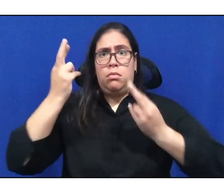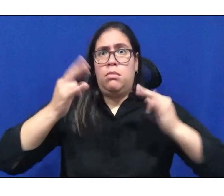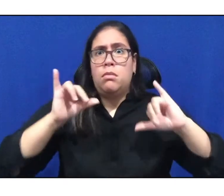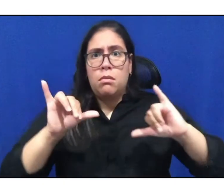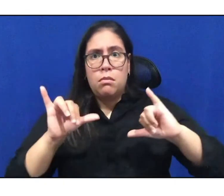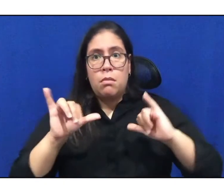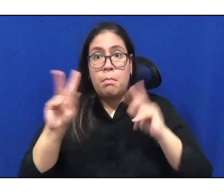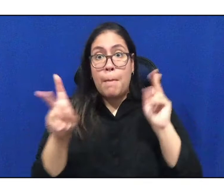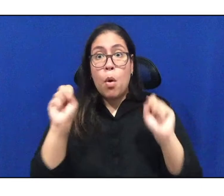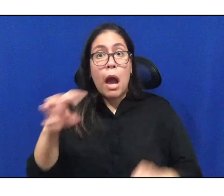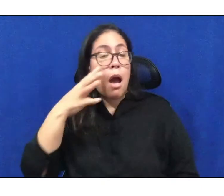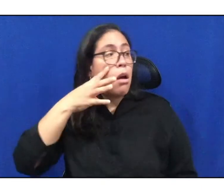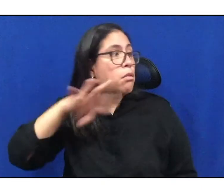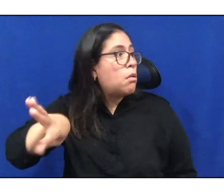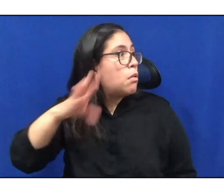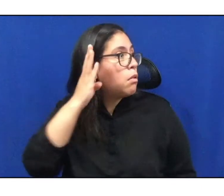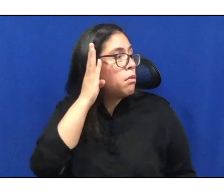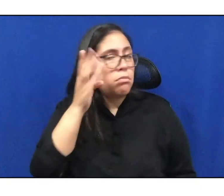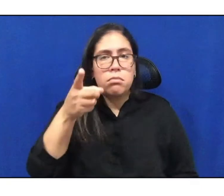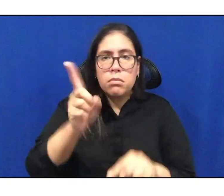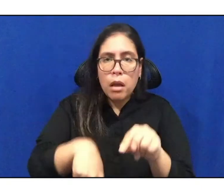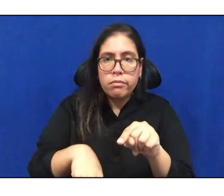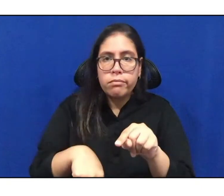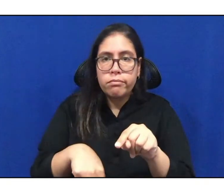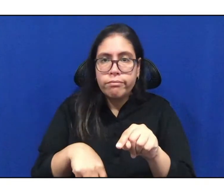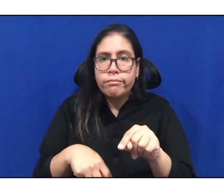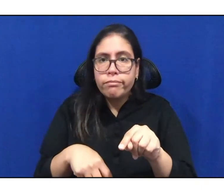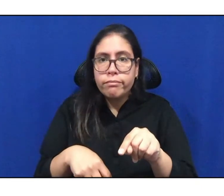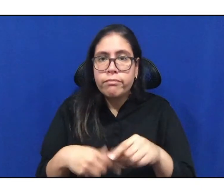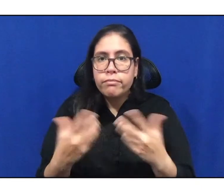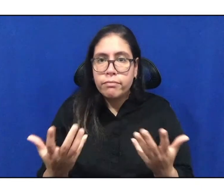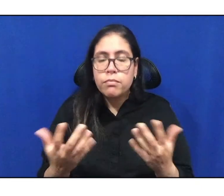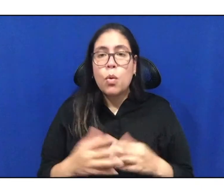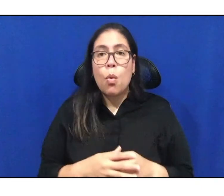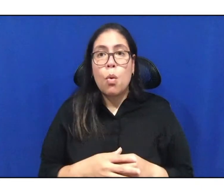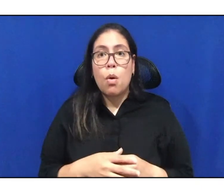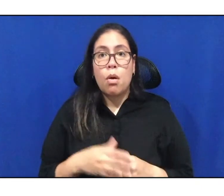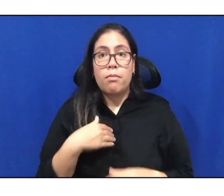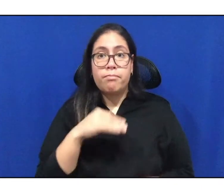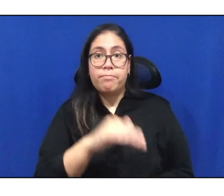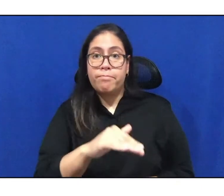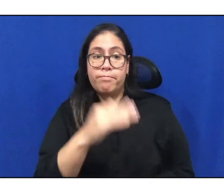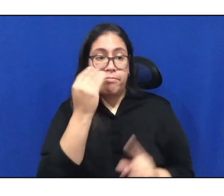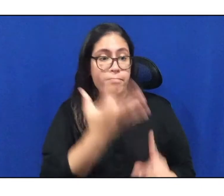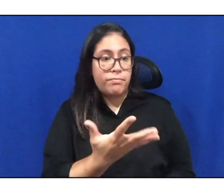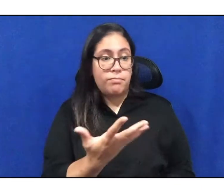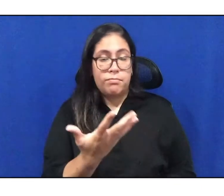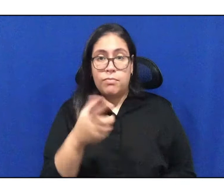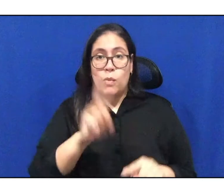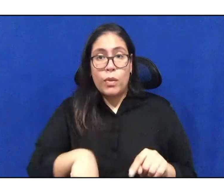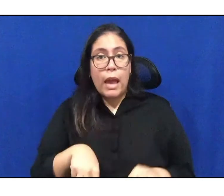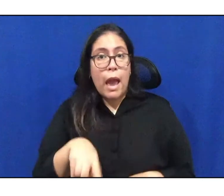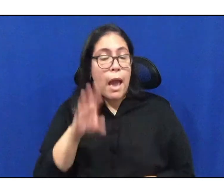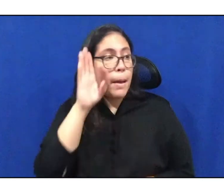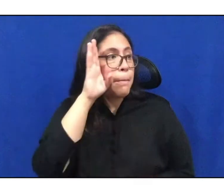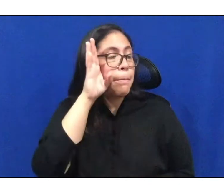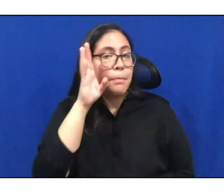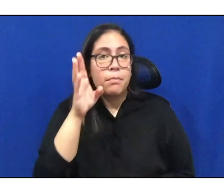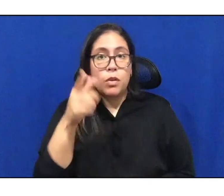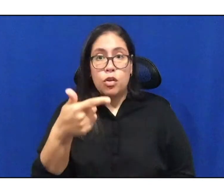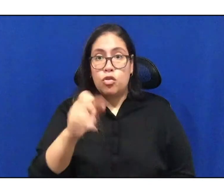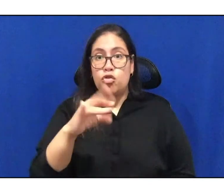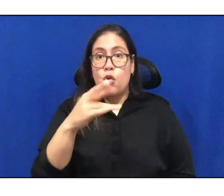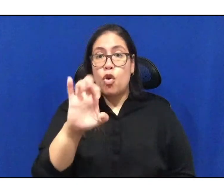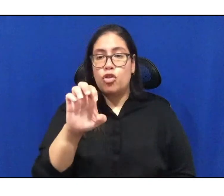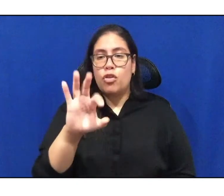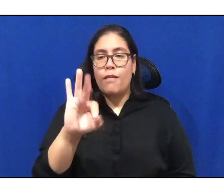away, right? In that way that Mamie Bradley said, you can't look away. The George Floyd death made it really difficult